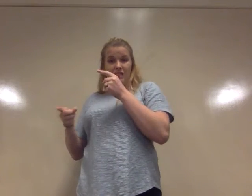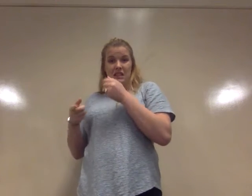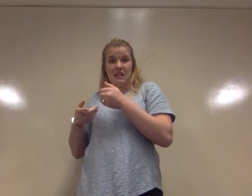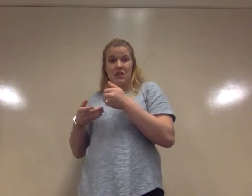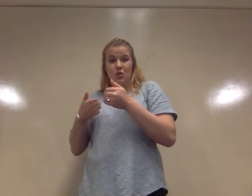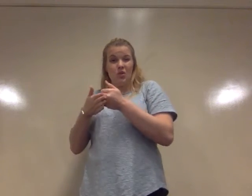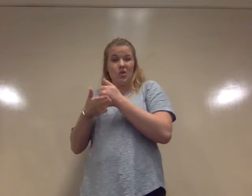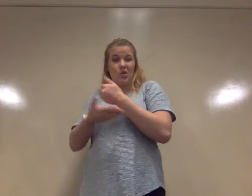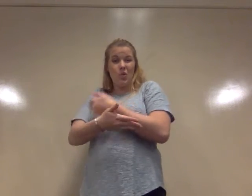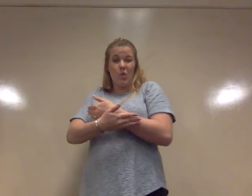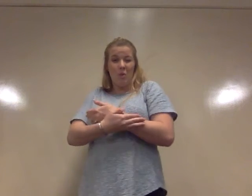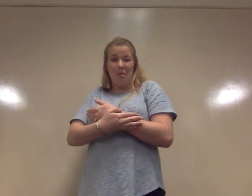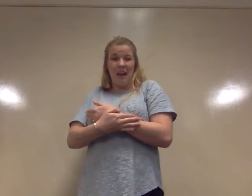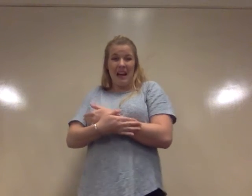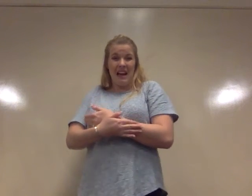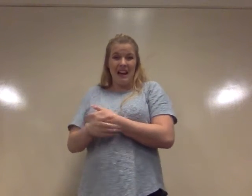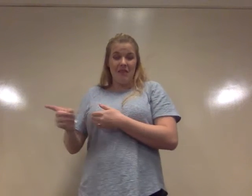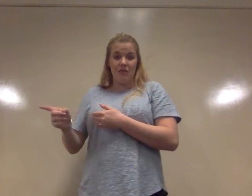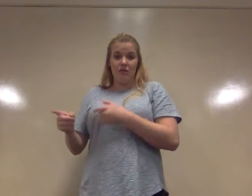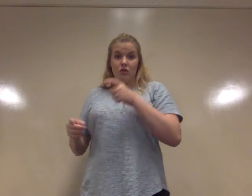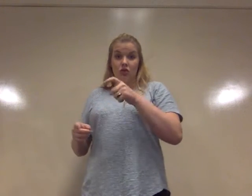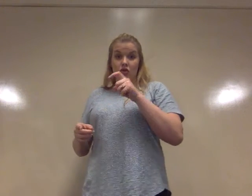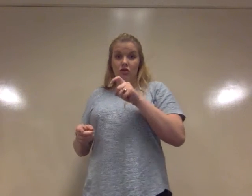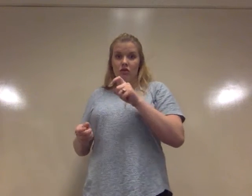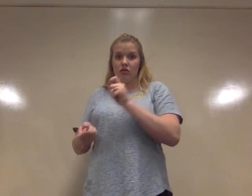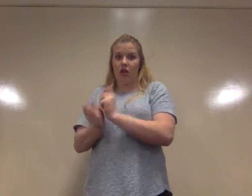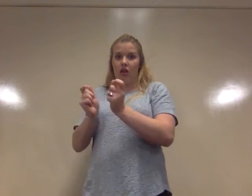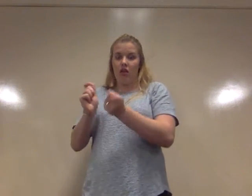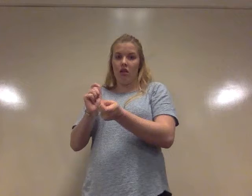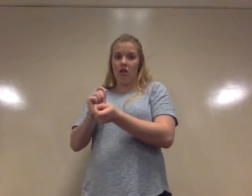been weaned from their mother's milk should be switched immediately to cow's milk.